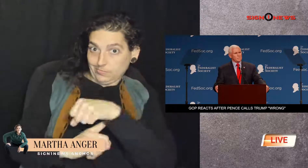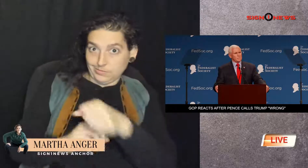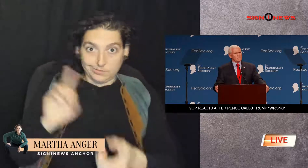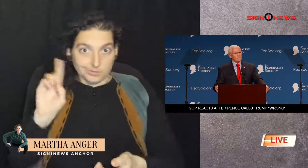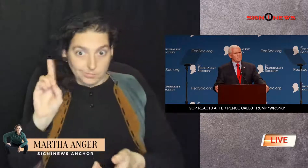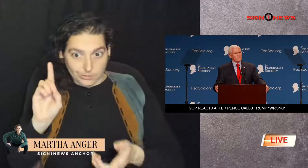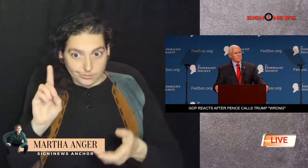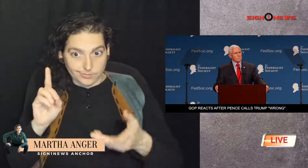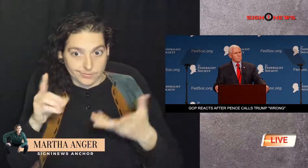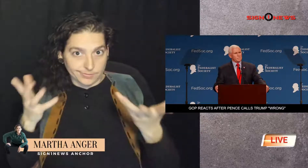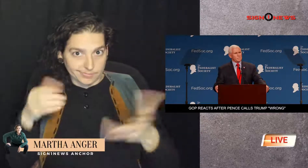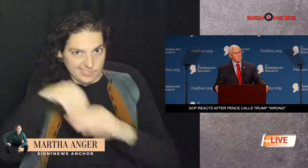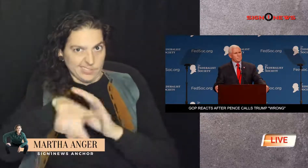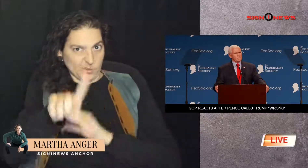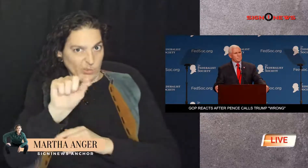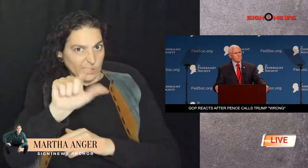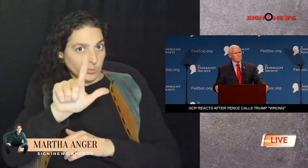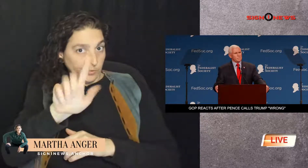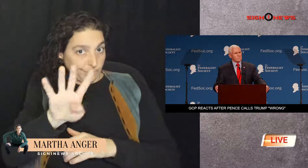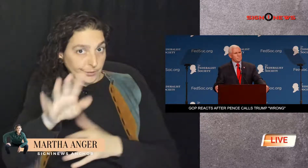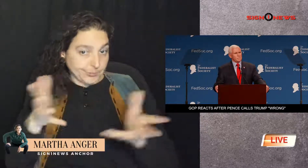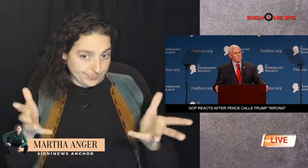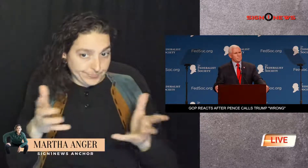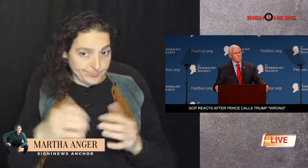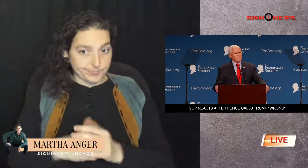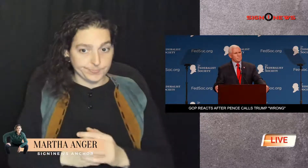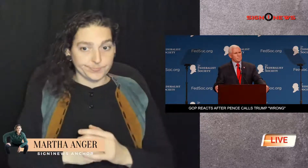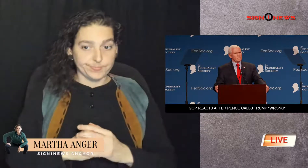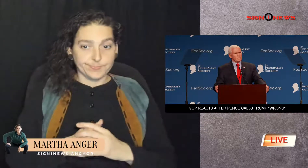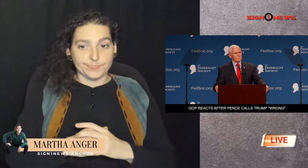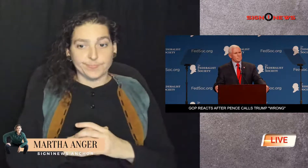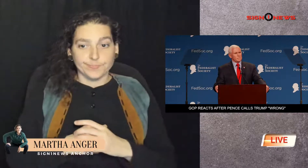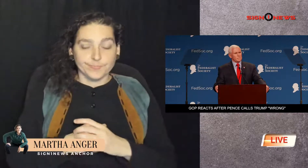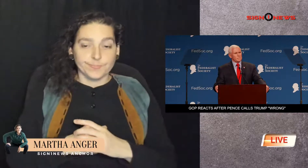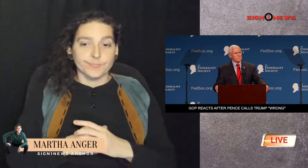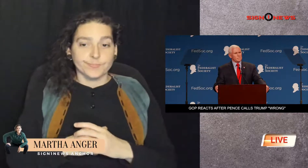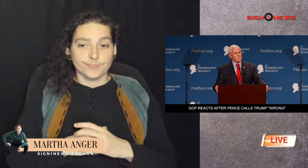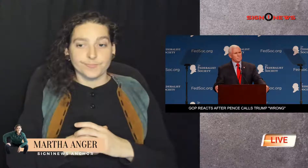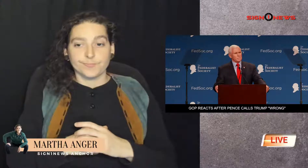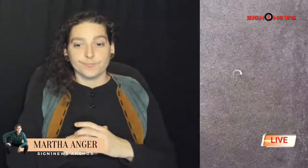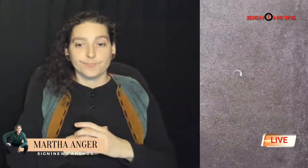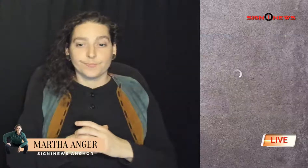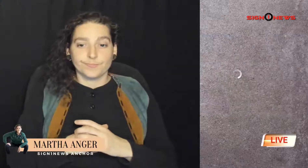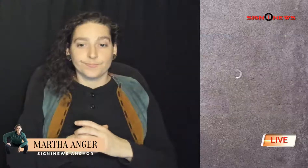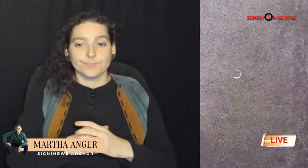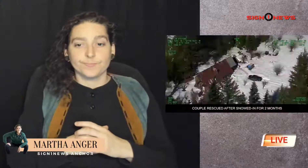when we, Republicans, beat them, Democrats, in 2024.